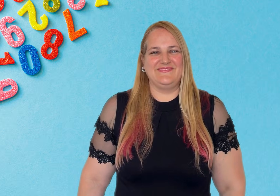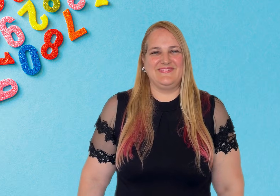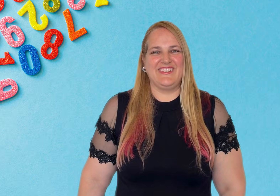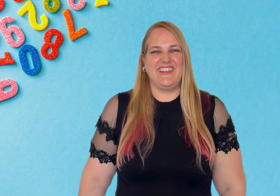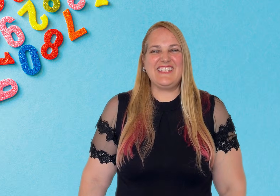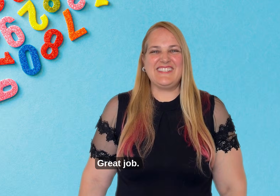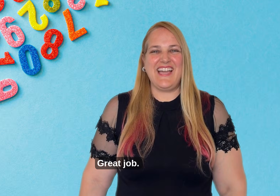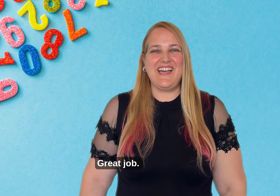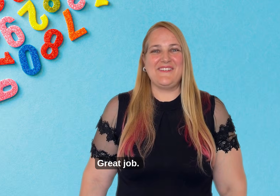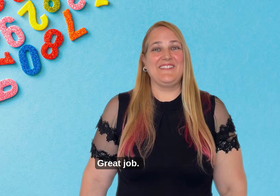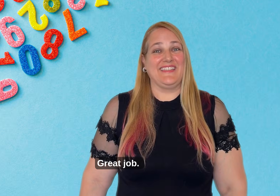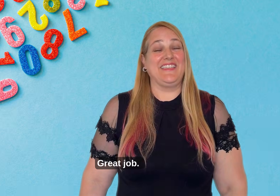Great job.